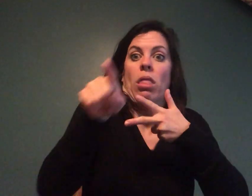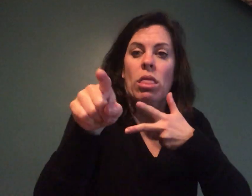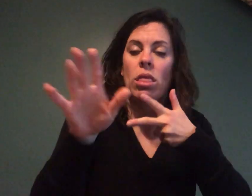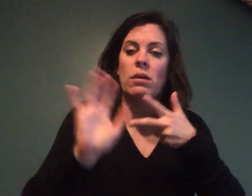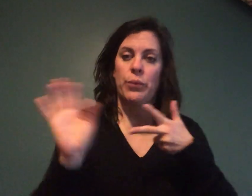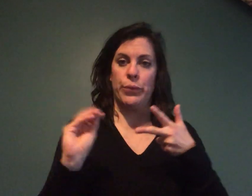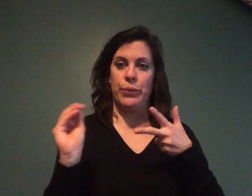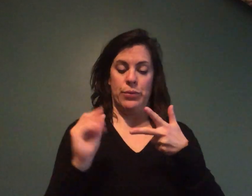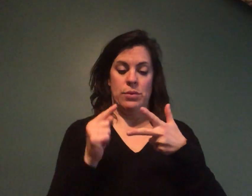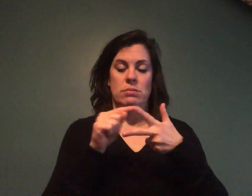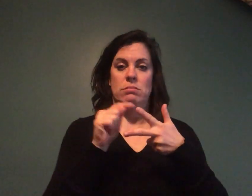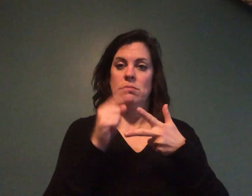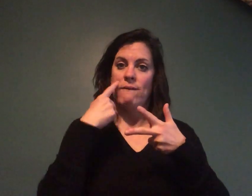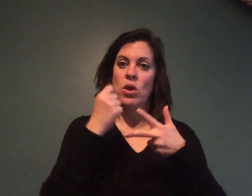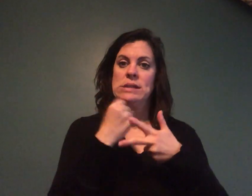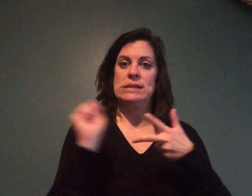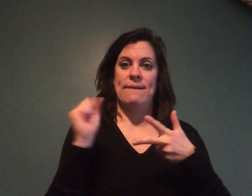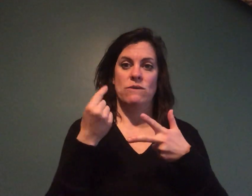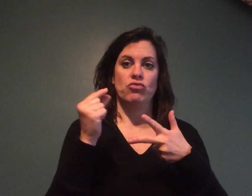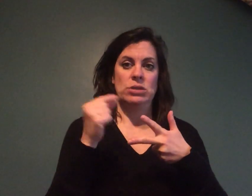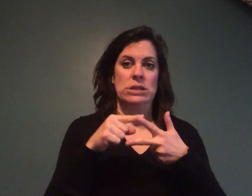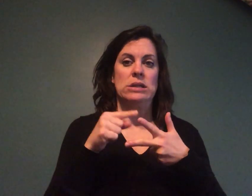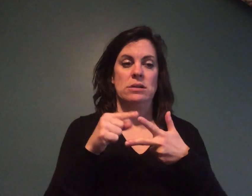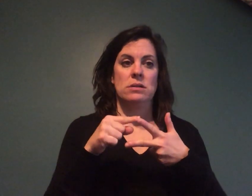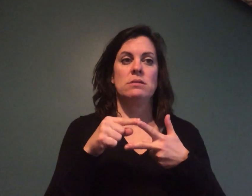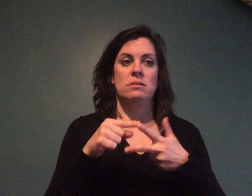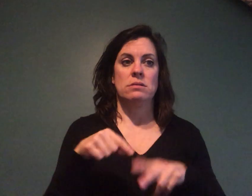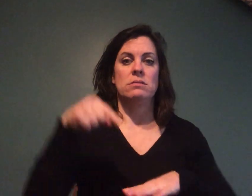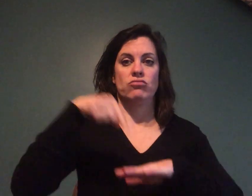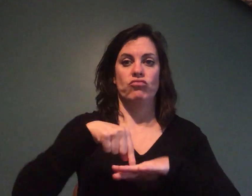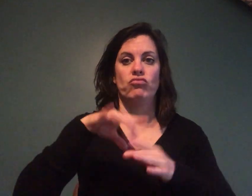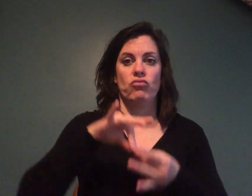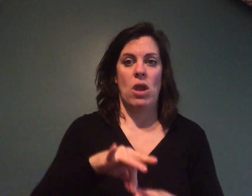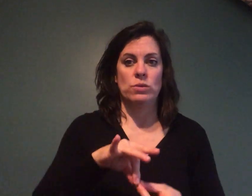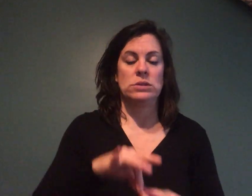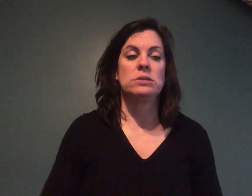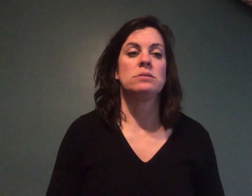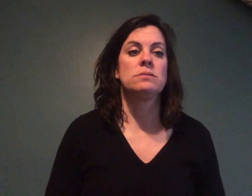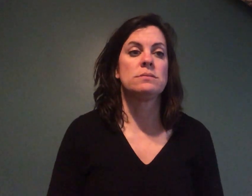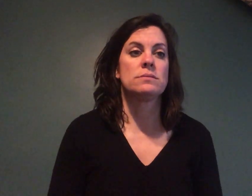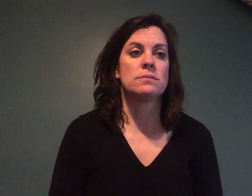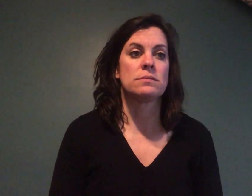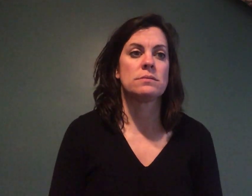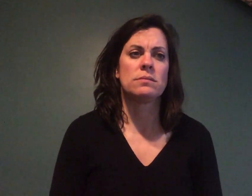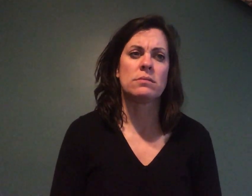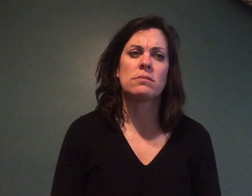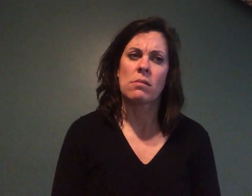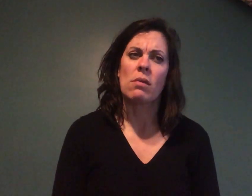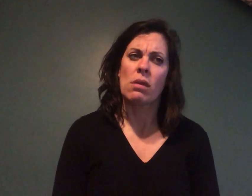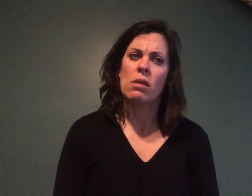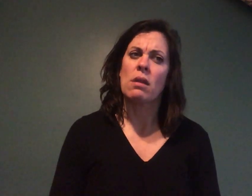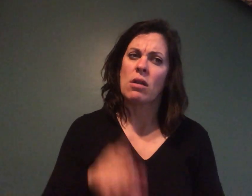equipment grounding conductor programs. All right. Yeah, check them. Read this. Make sure you read this in your own time. All